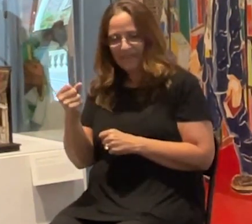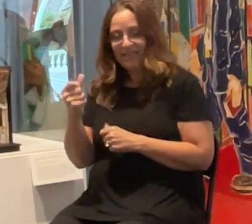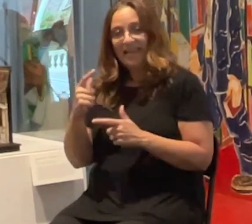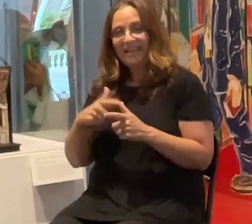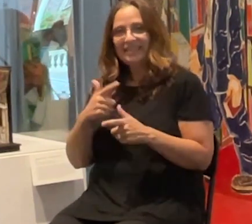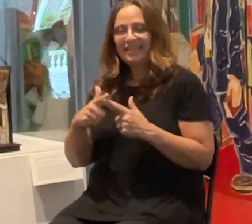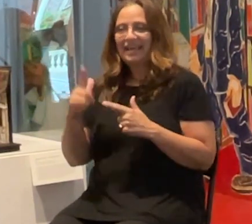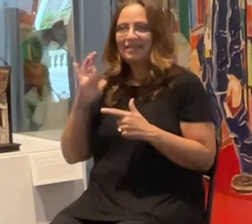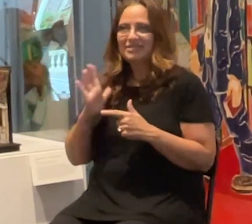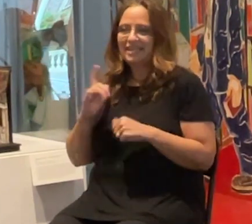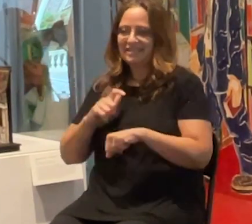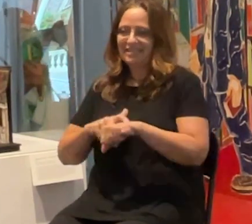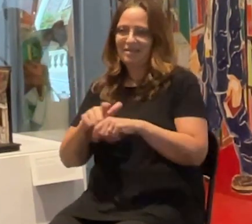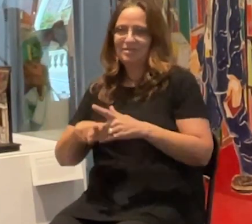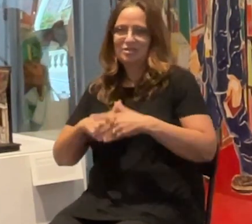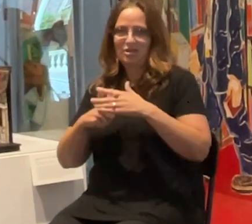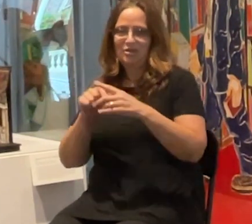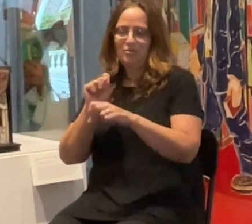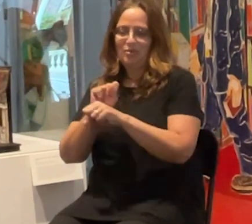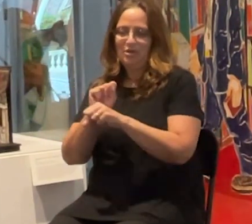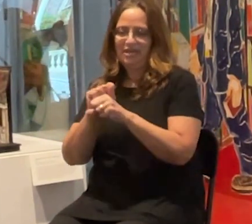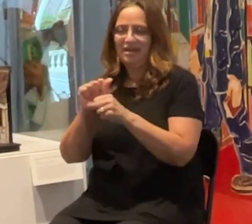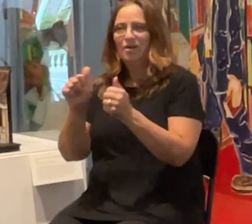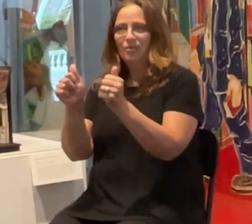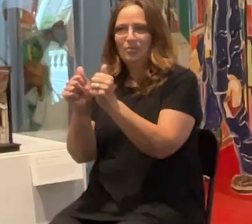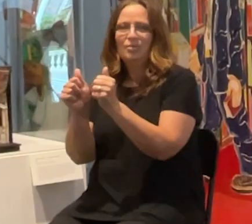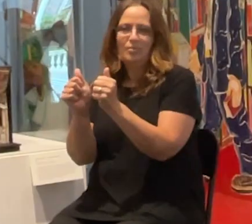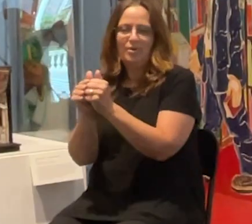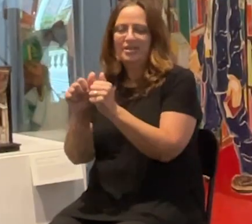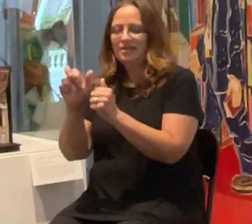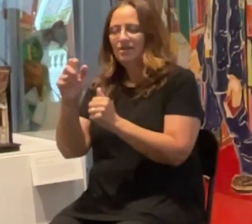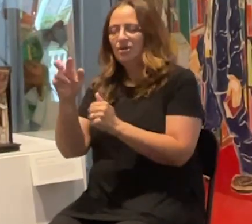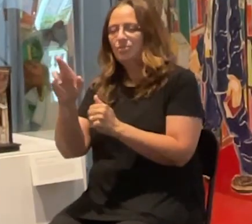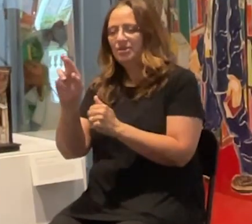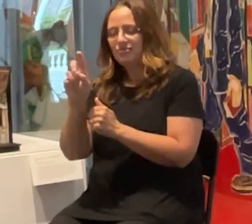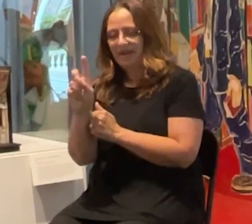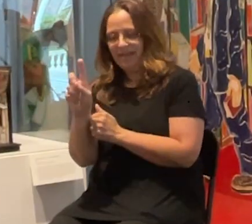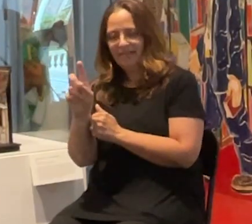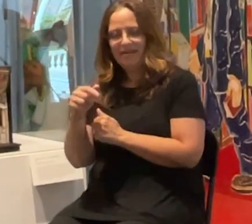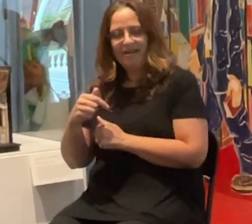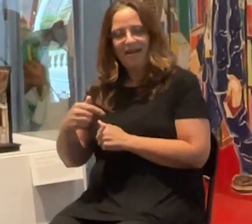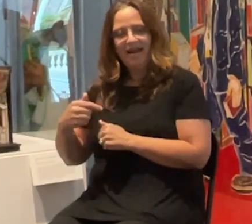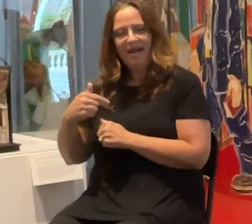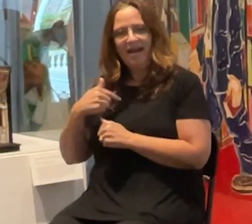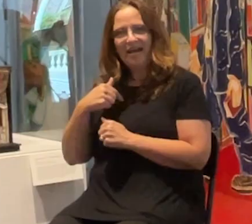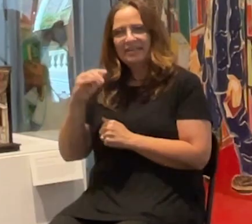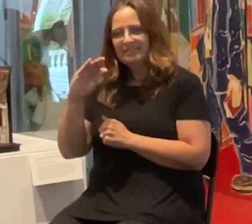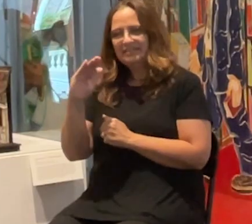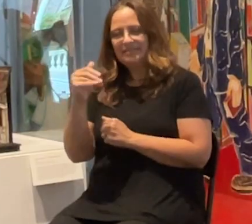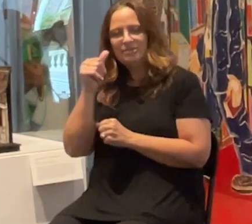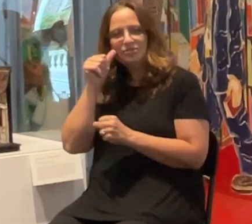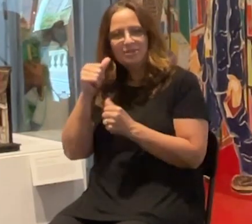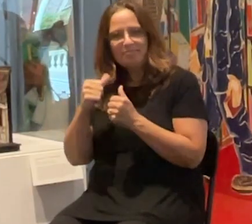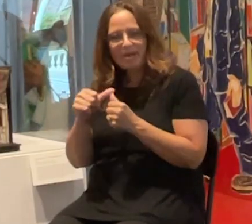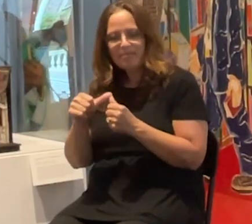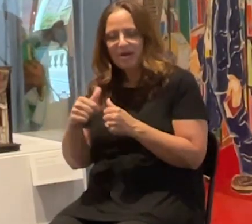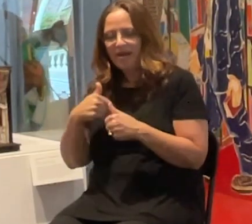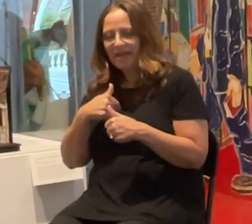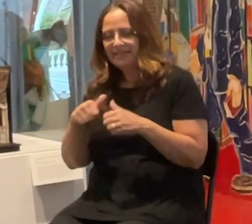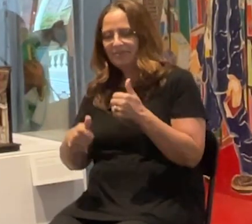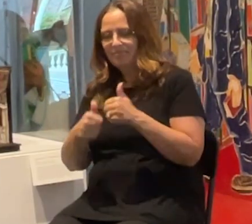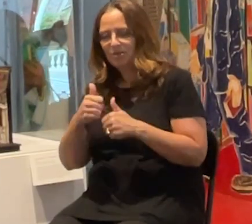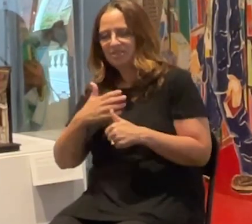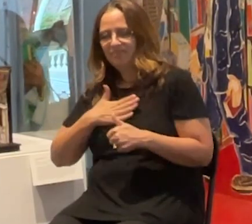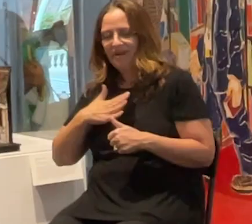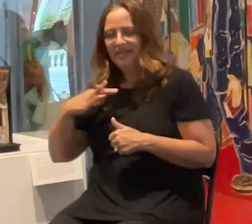that's kind of when I marked the time that I first started working for Red, where I was, I seem to remember that I had done most of my credits